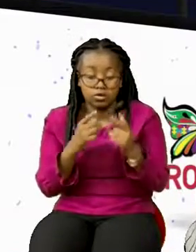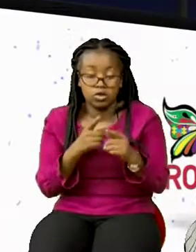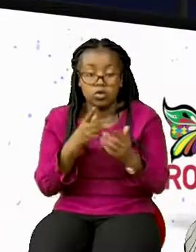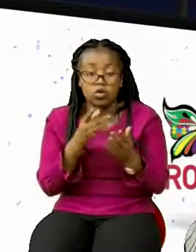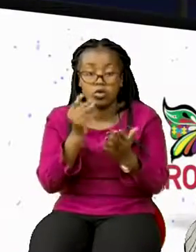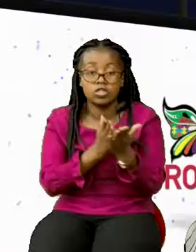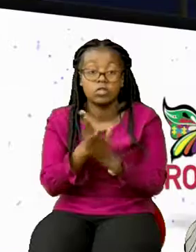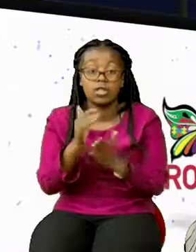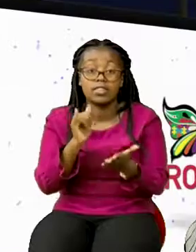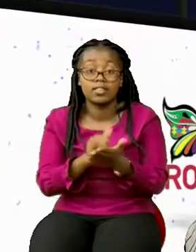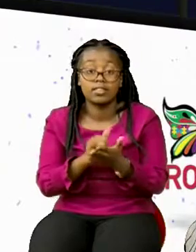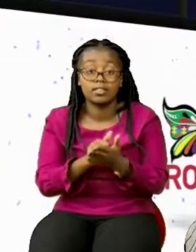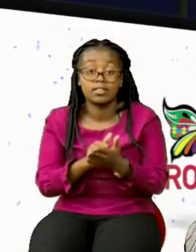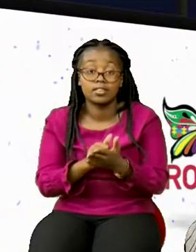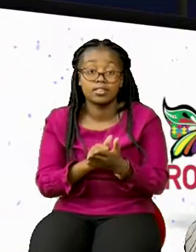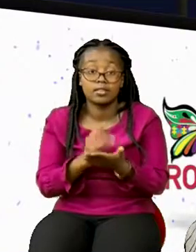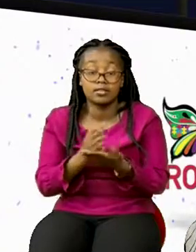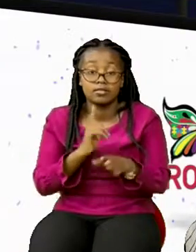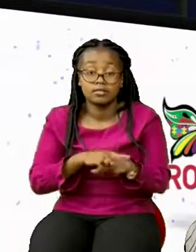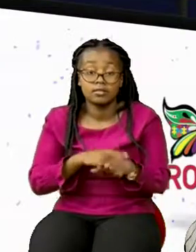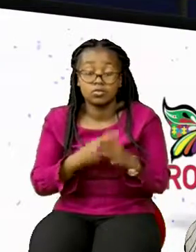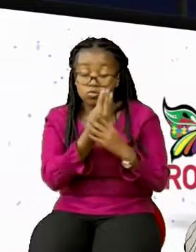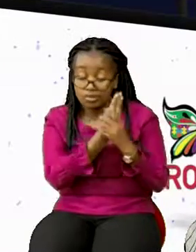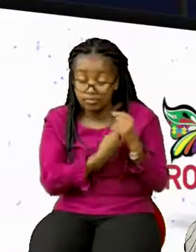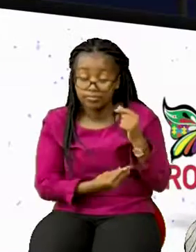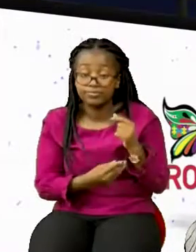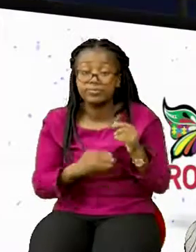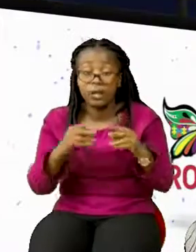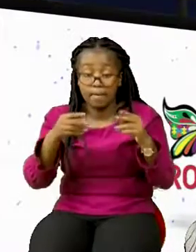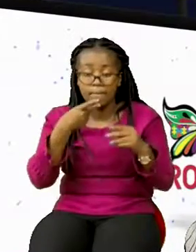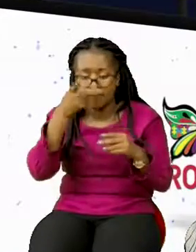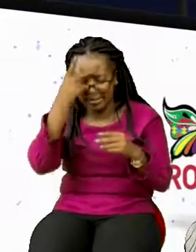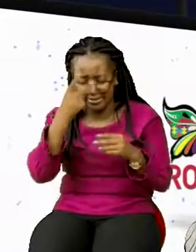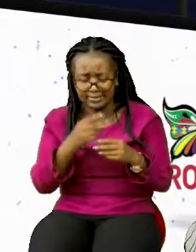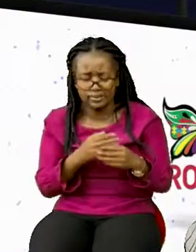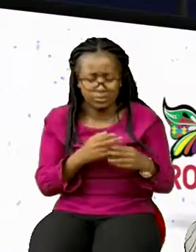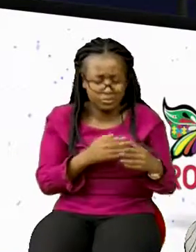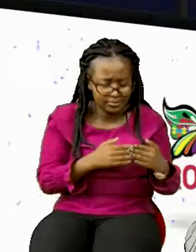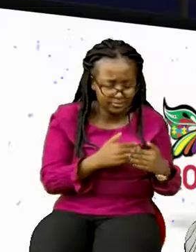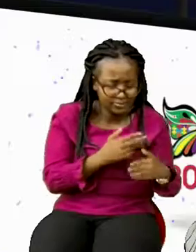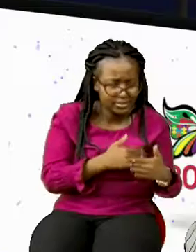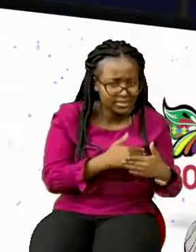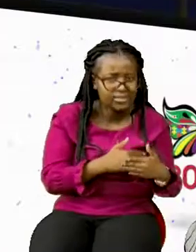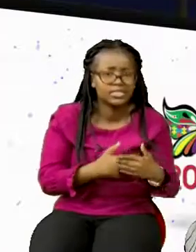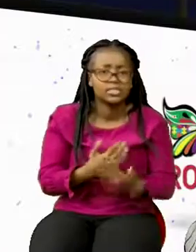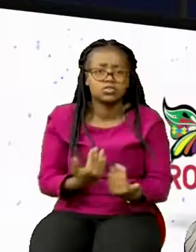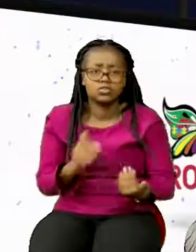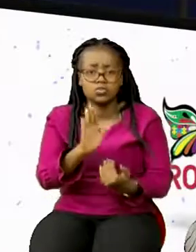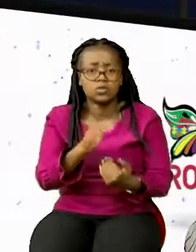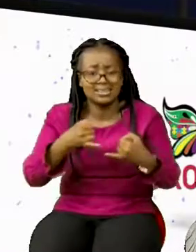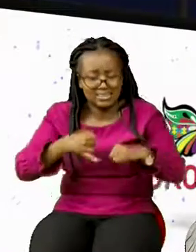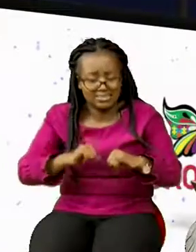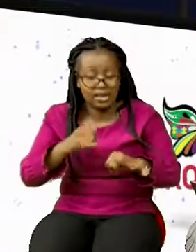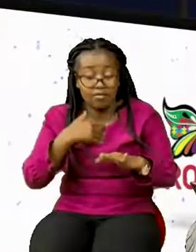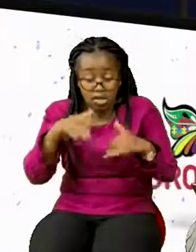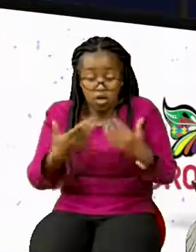through. So that can often at times lead to depression. So parents, try and be very close and have a relationship with your child. Try and have a code